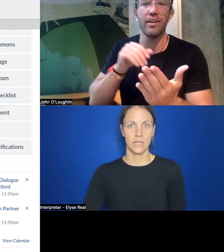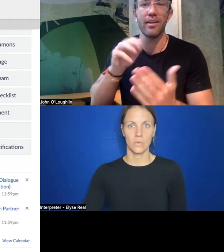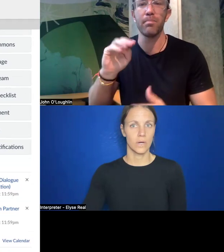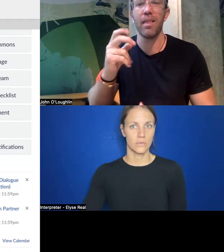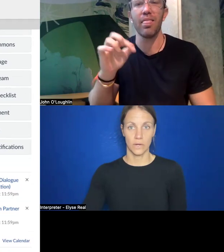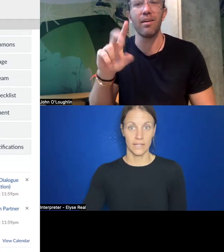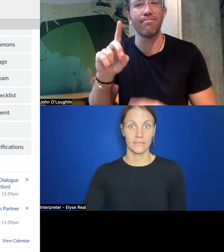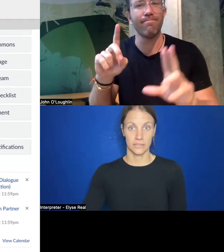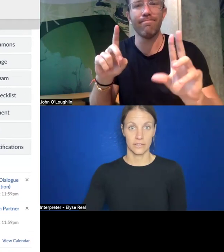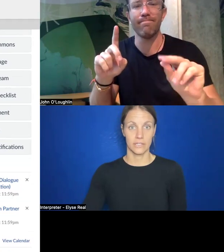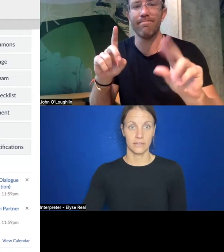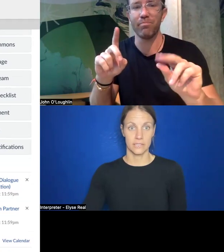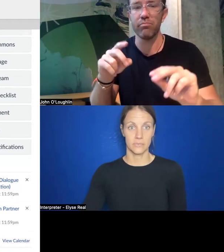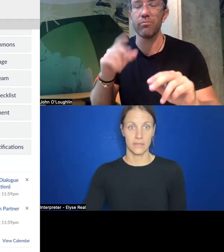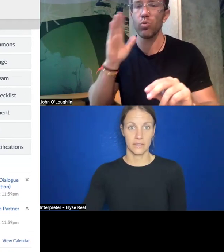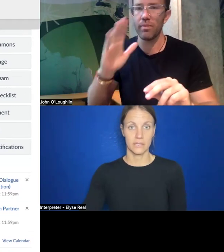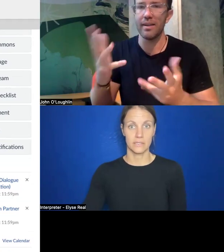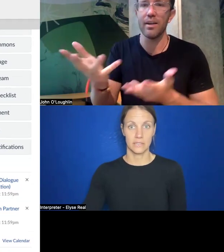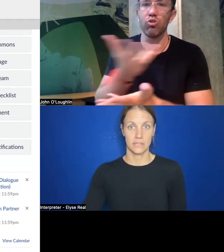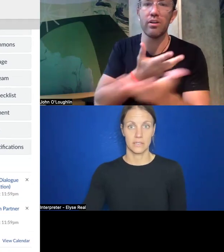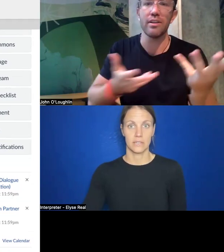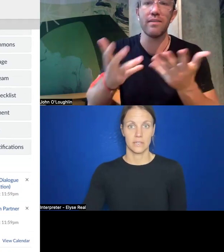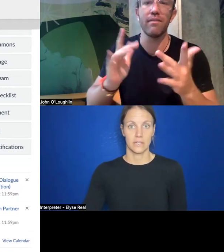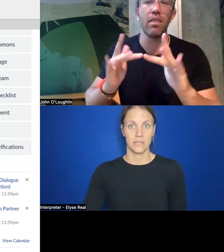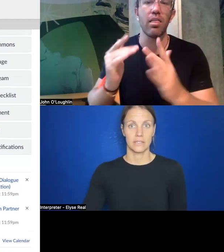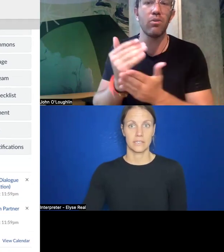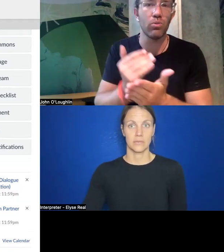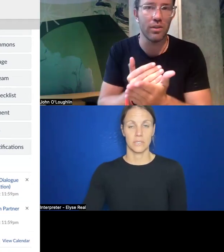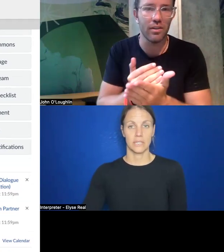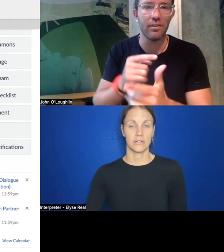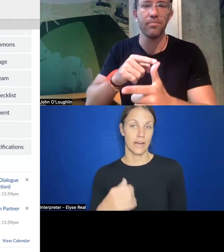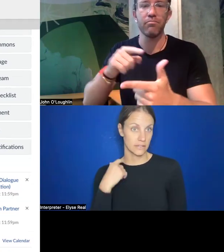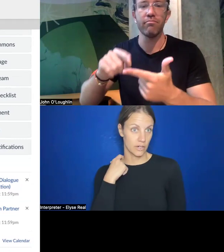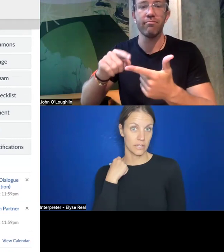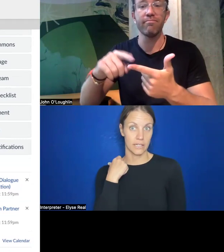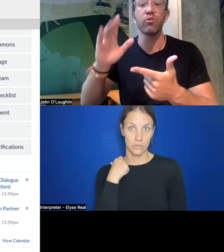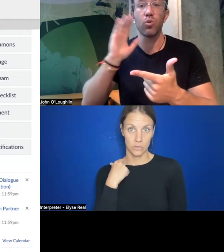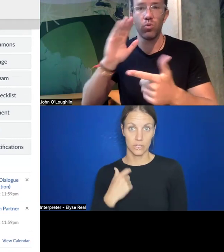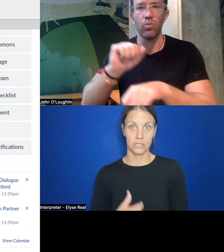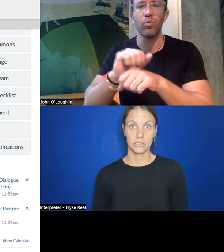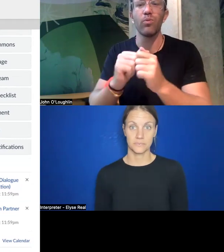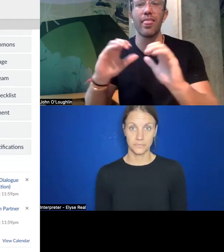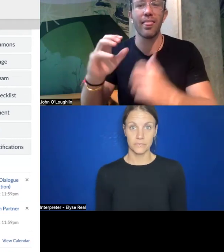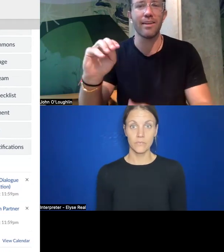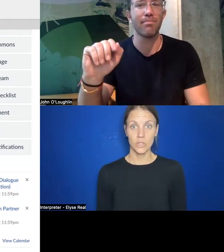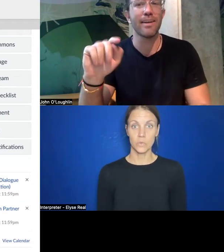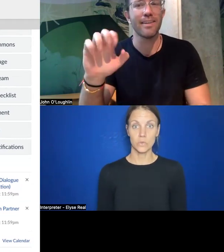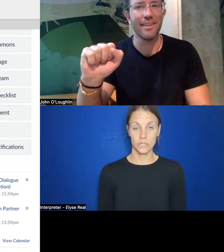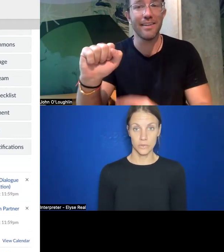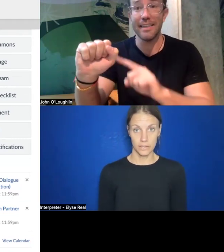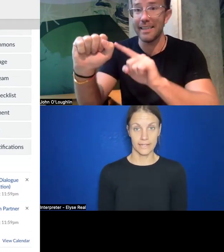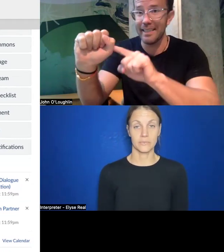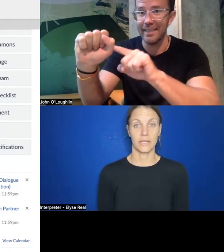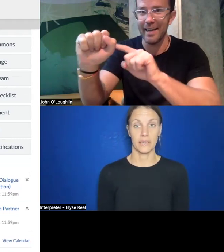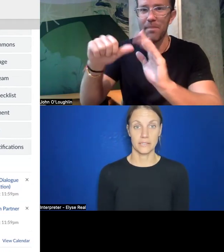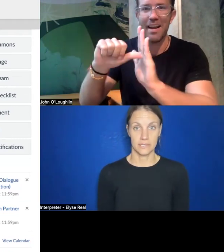there's not one way of learning these methods. It's going to be interactive online course. You will work